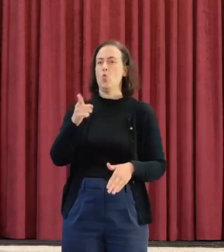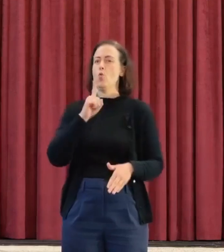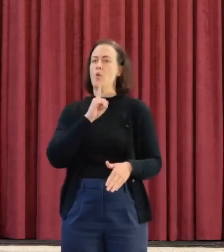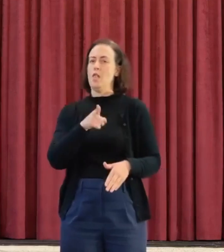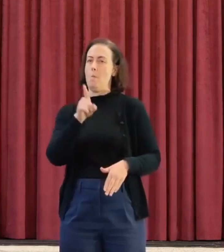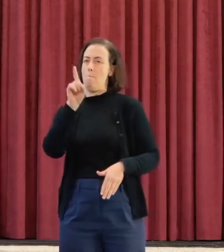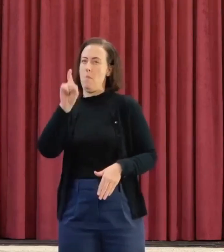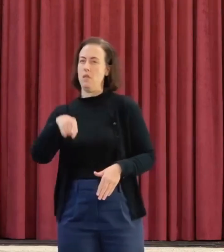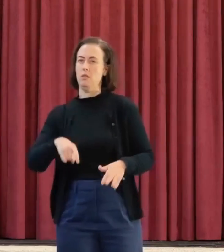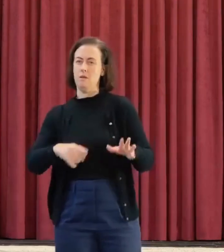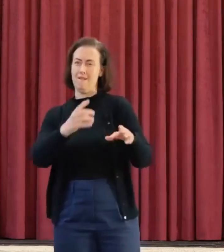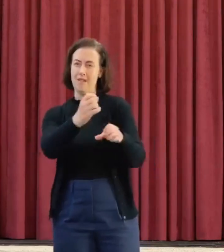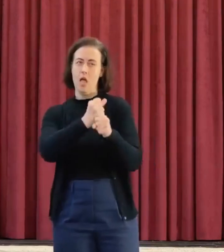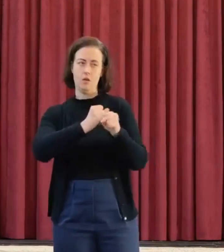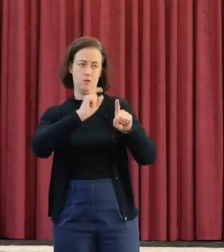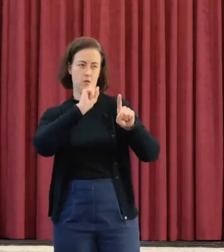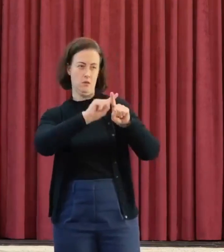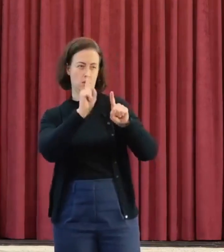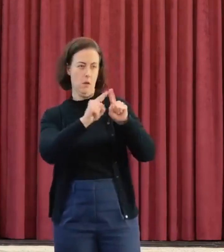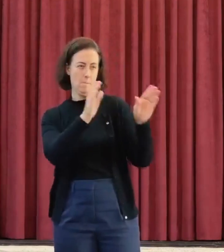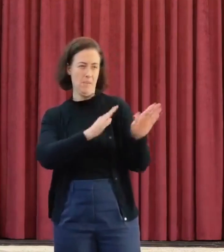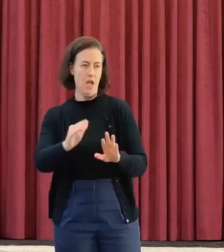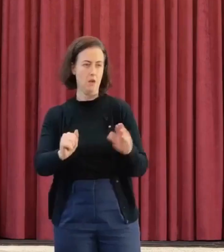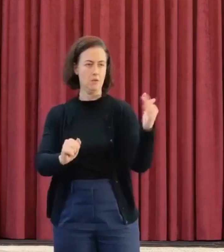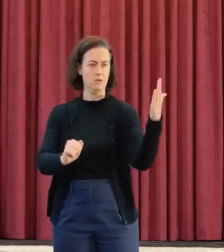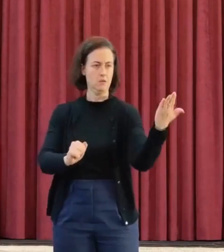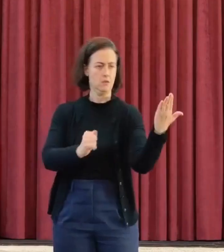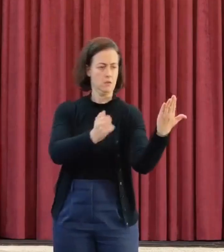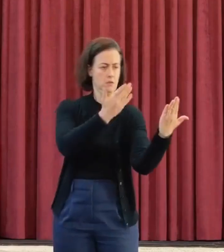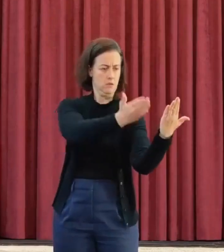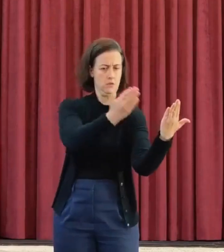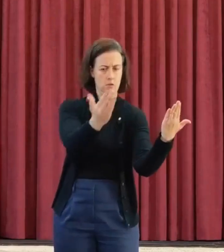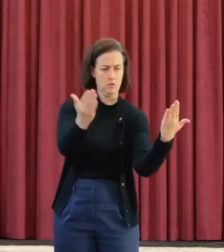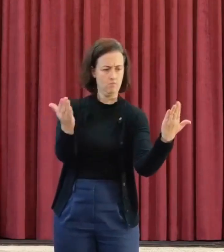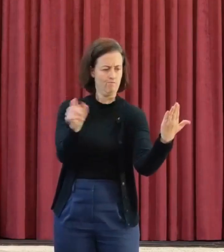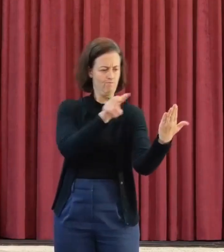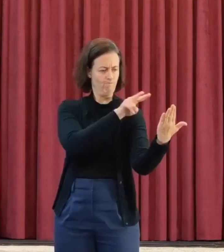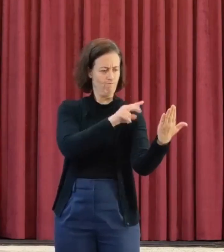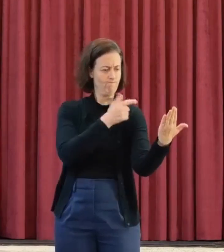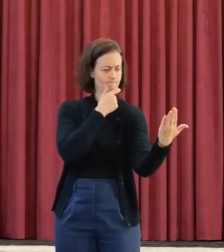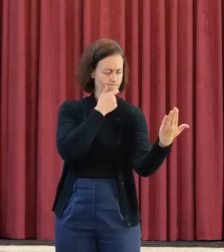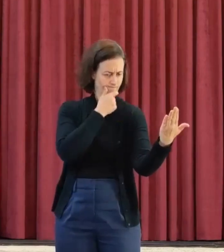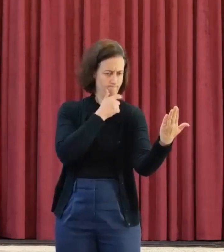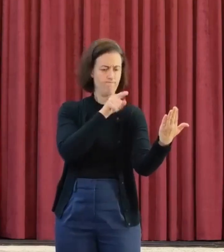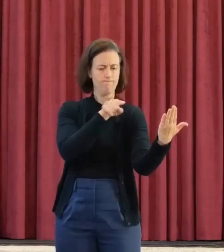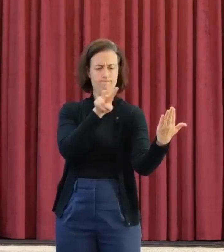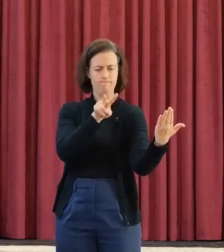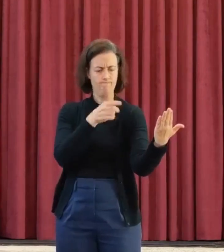really compare how much you're going to pay when you need the services.